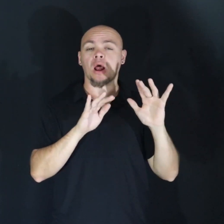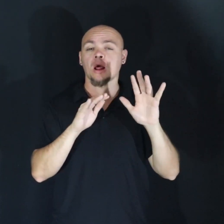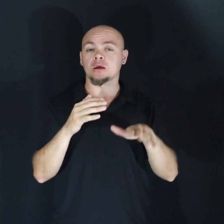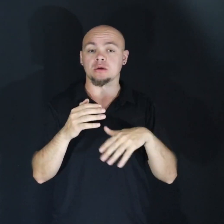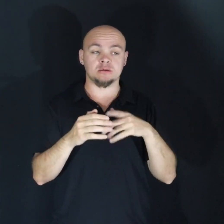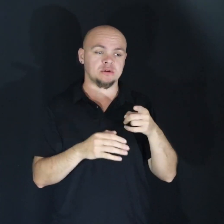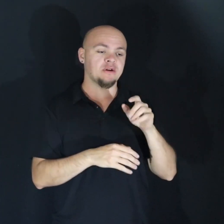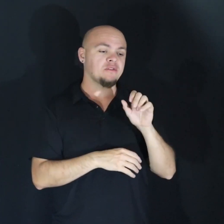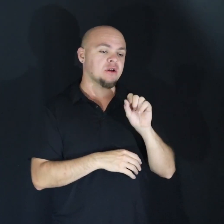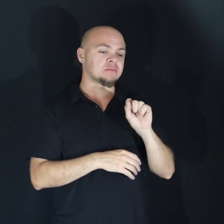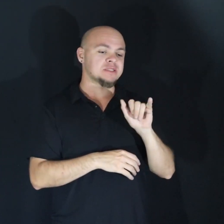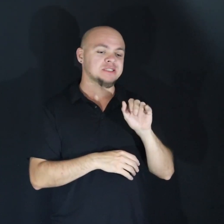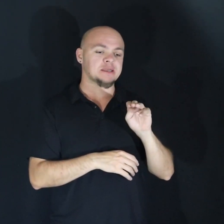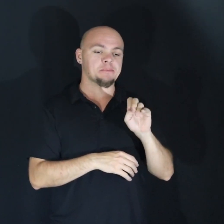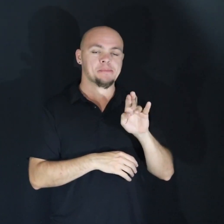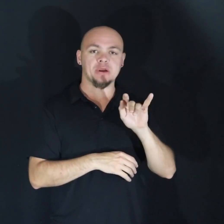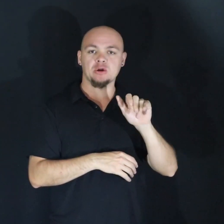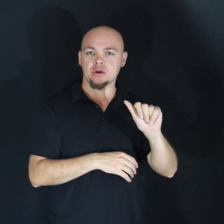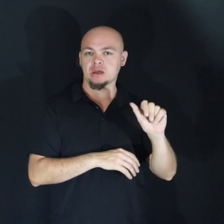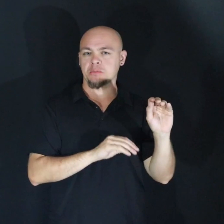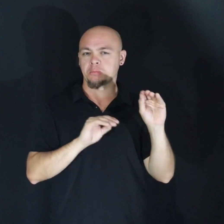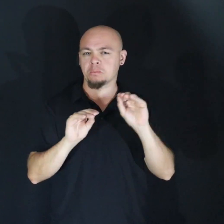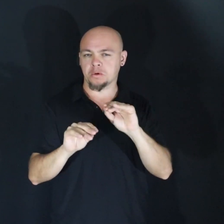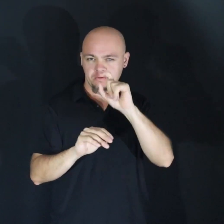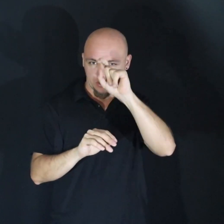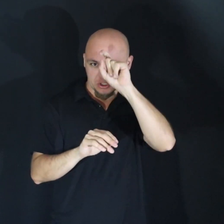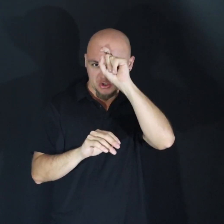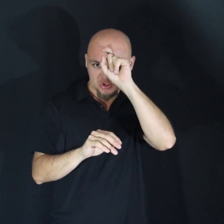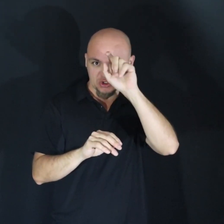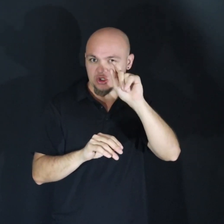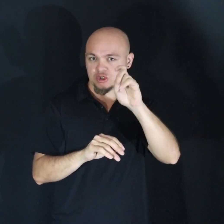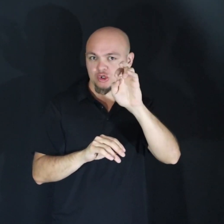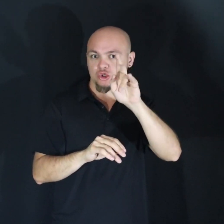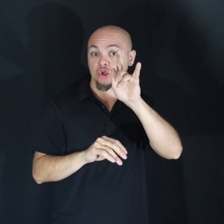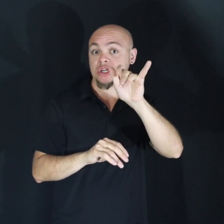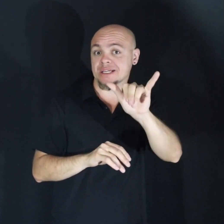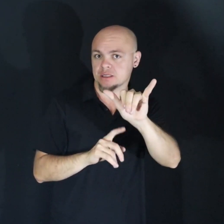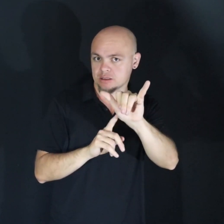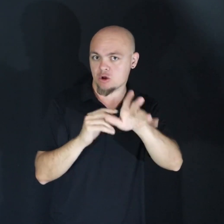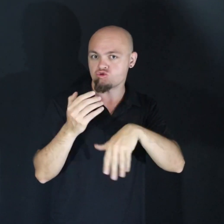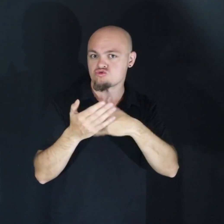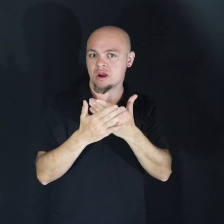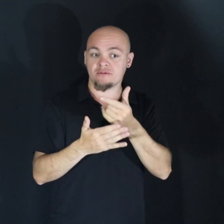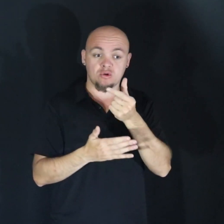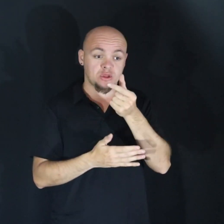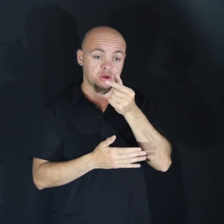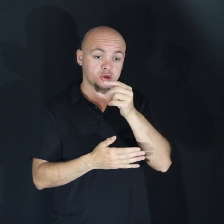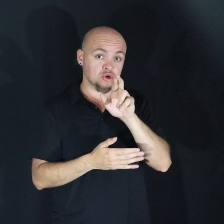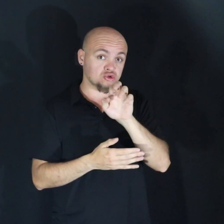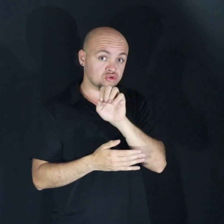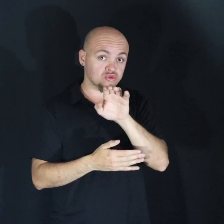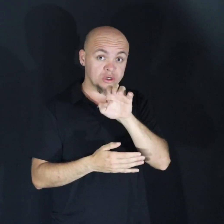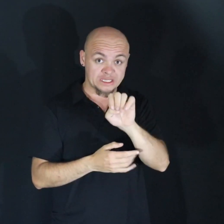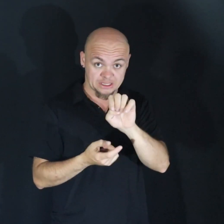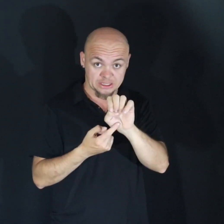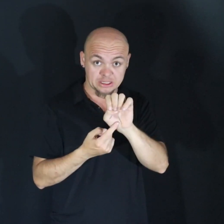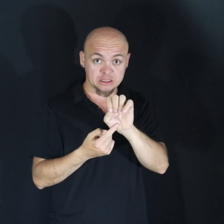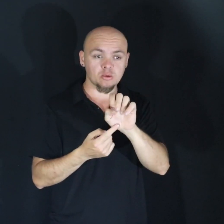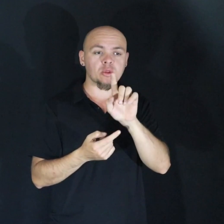from Smyrna, today's Izmir in Turkey, to arrive to Greece, together with another 1 million people.